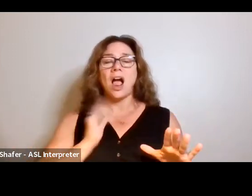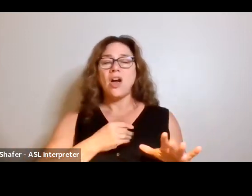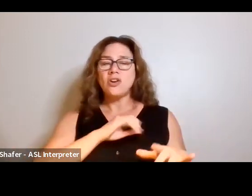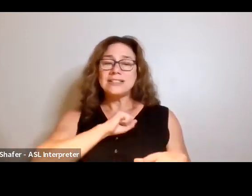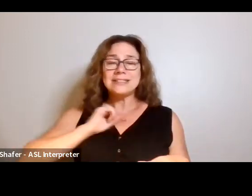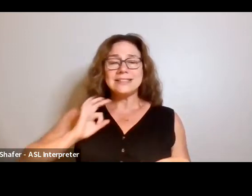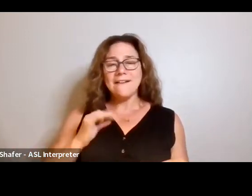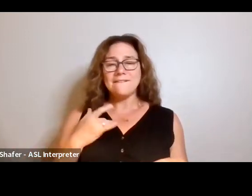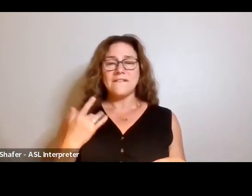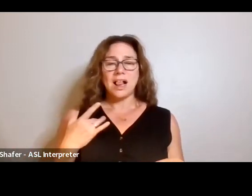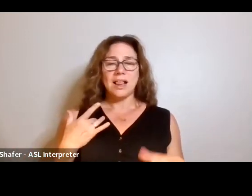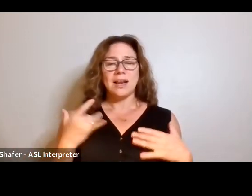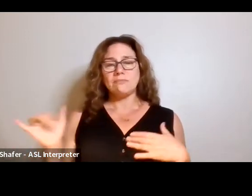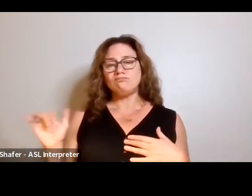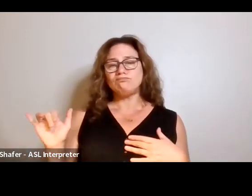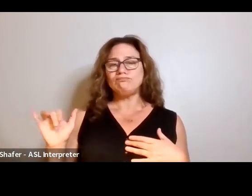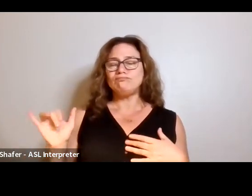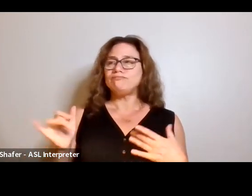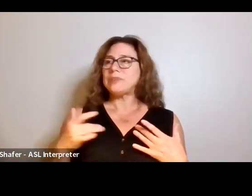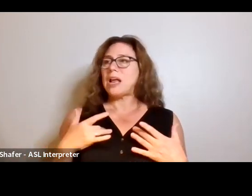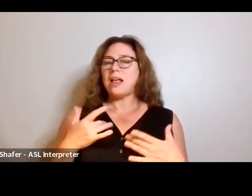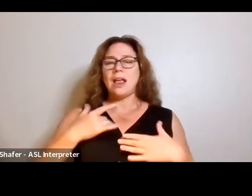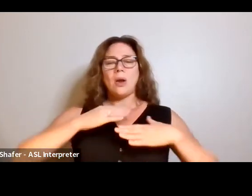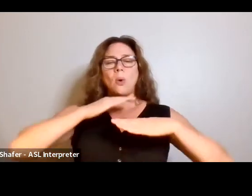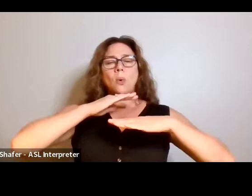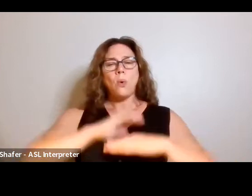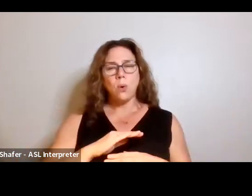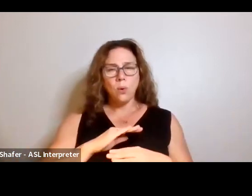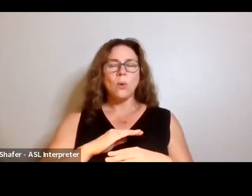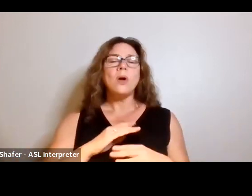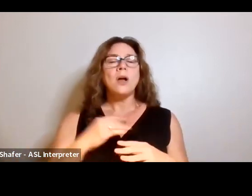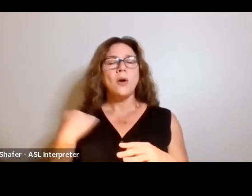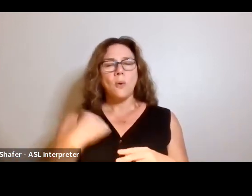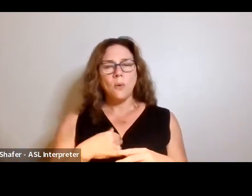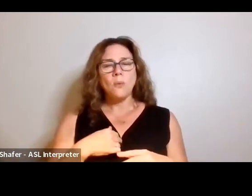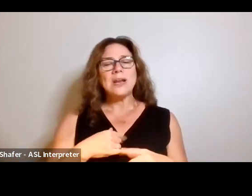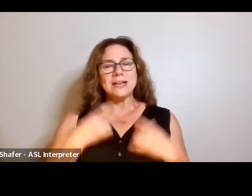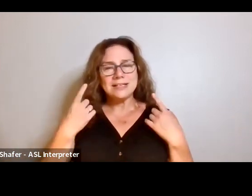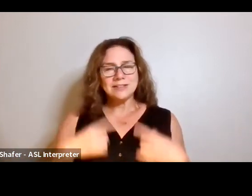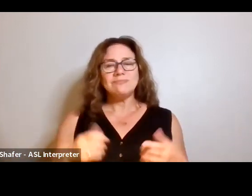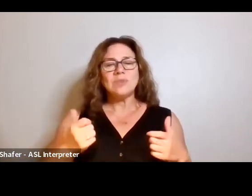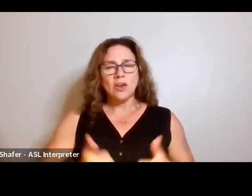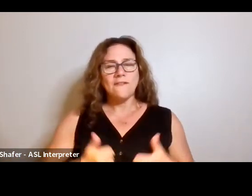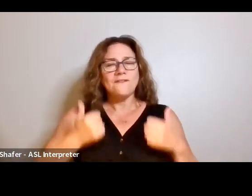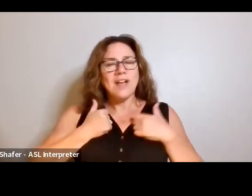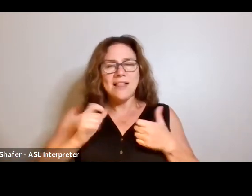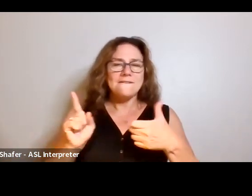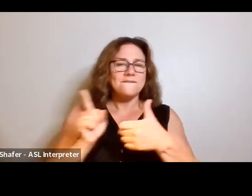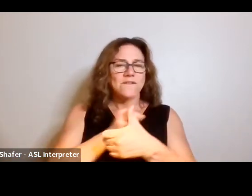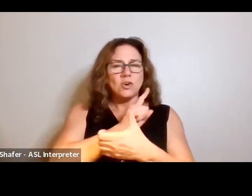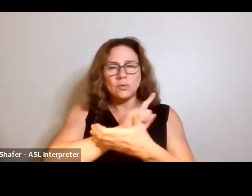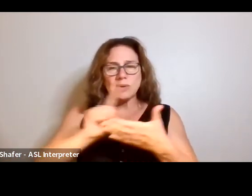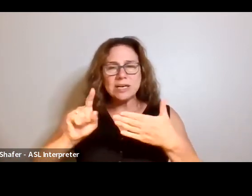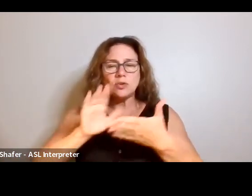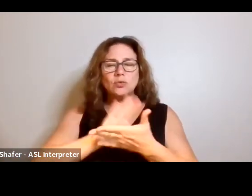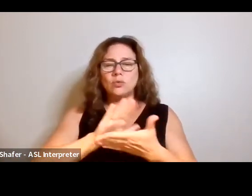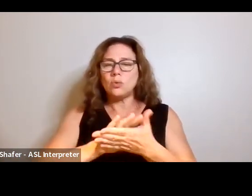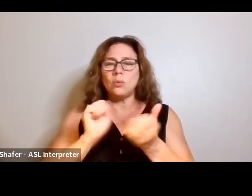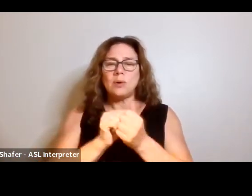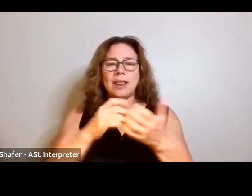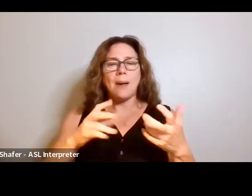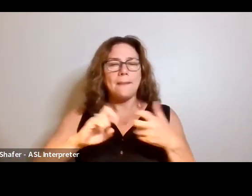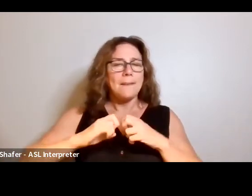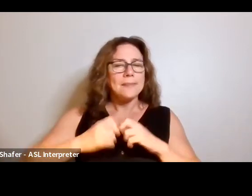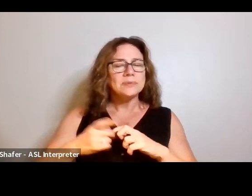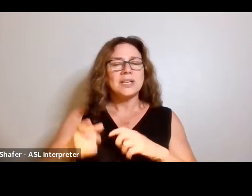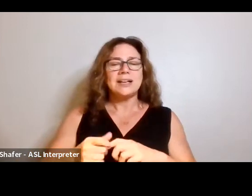feeling a sigh of relief that we made it through the first week of school without incident, except for a couple